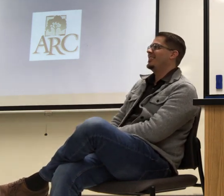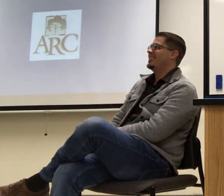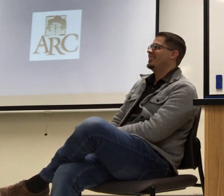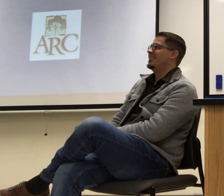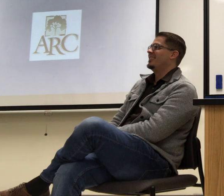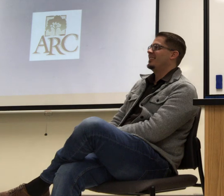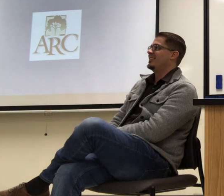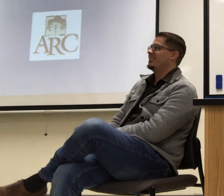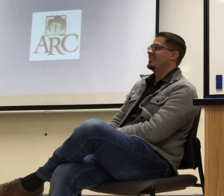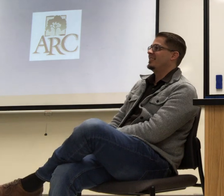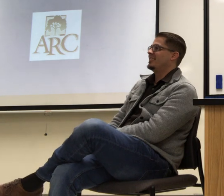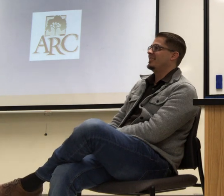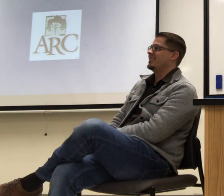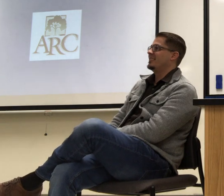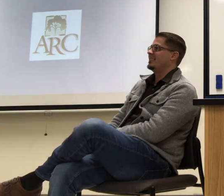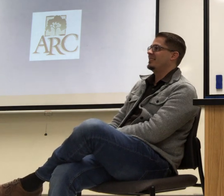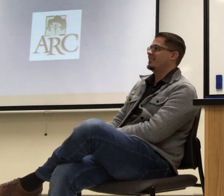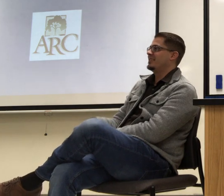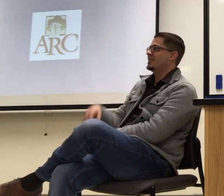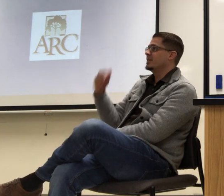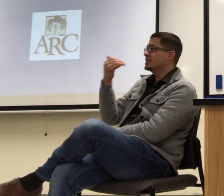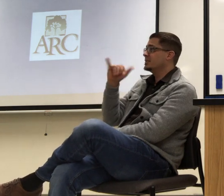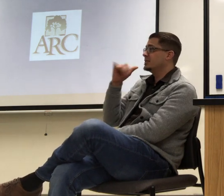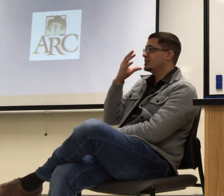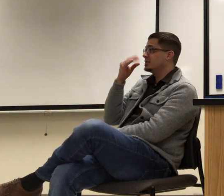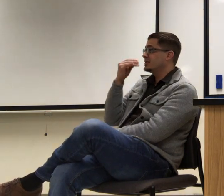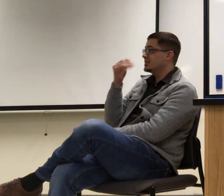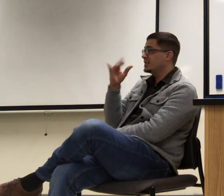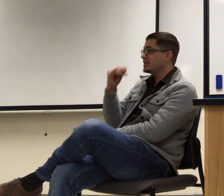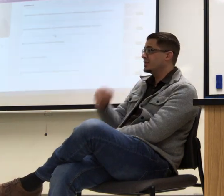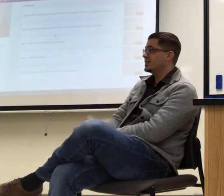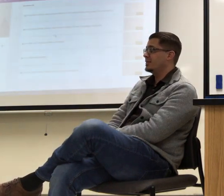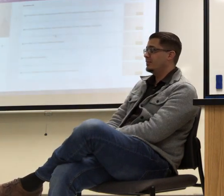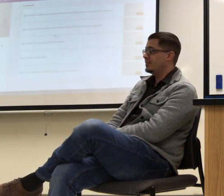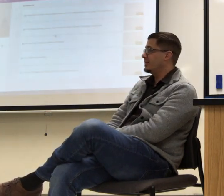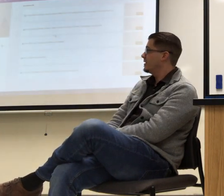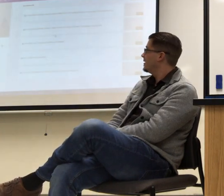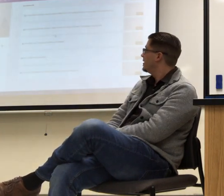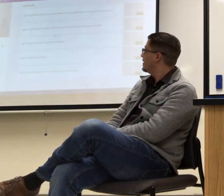We can do online, you can respond, I can see if you pick the right answer.